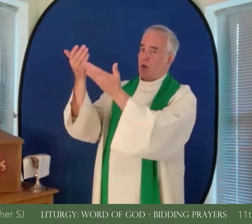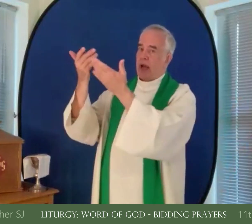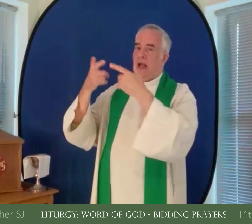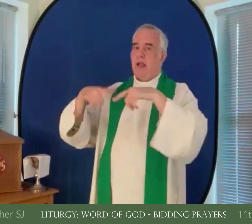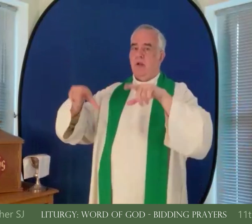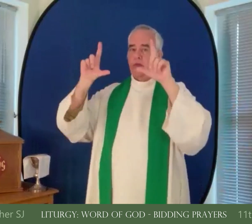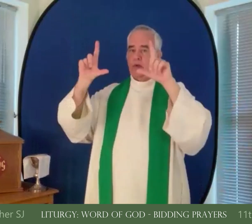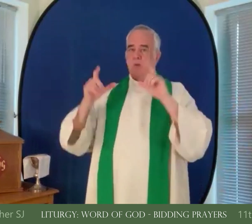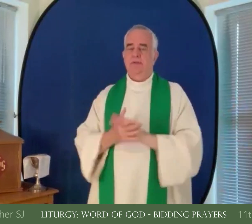pray for you.